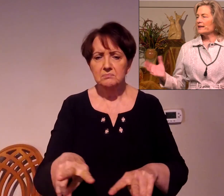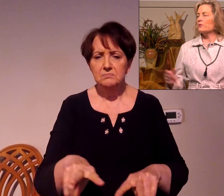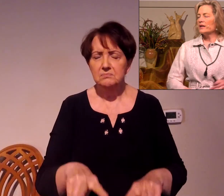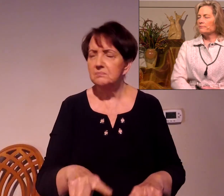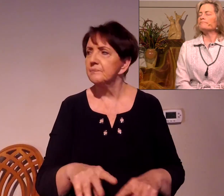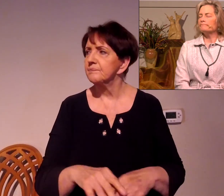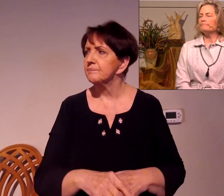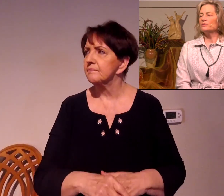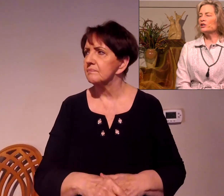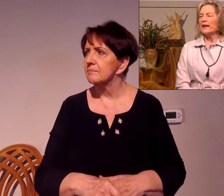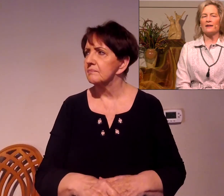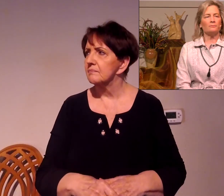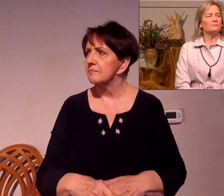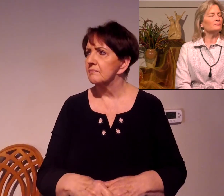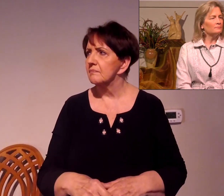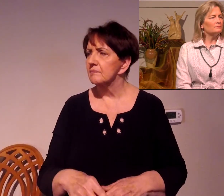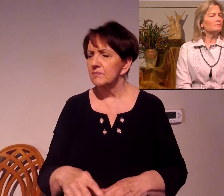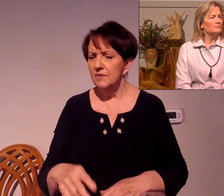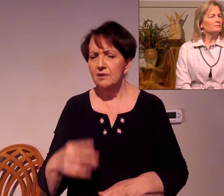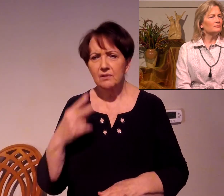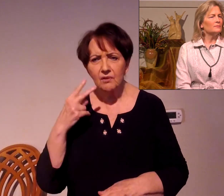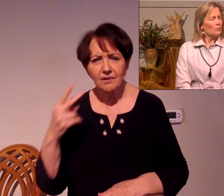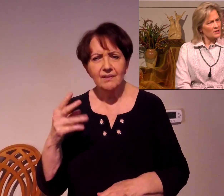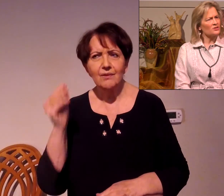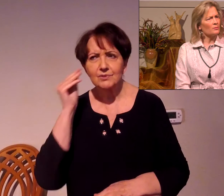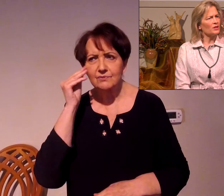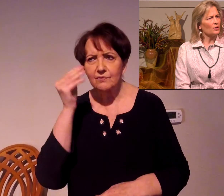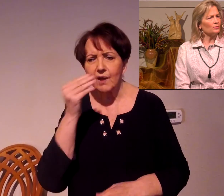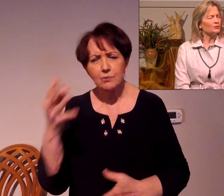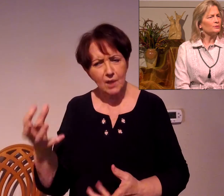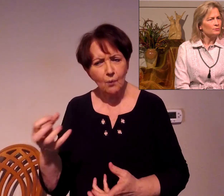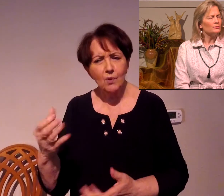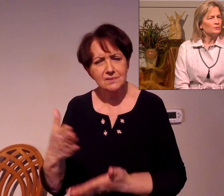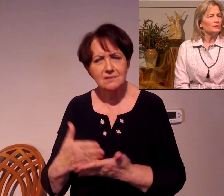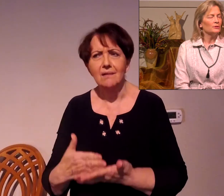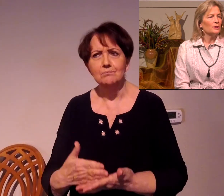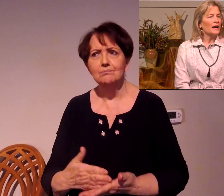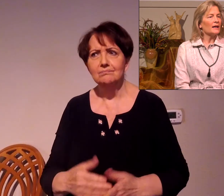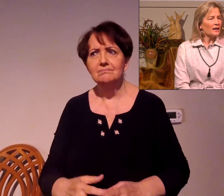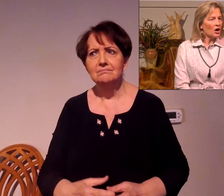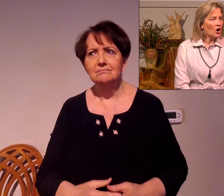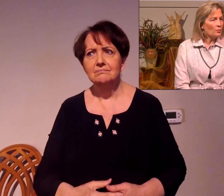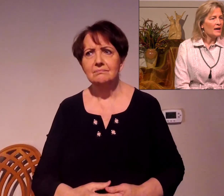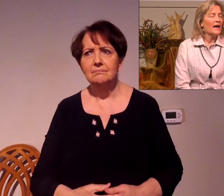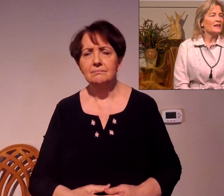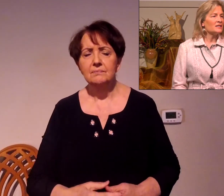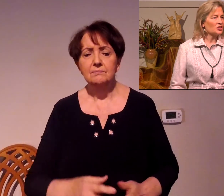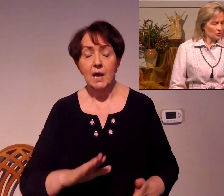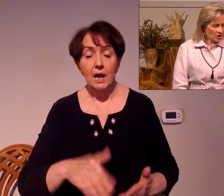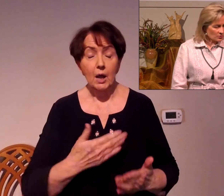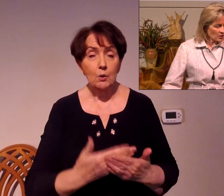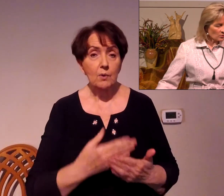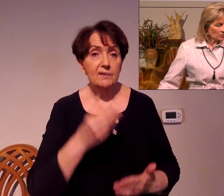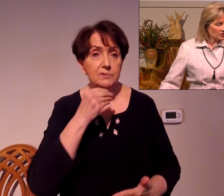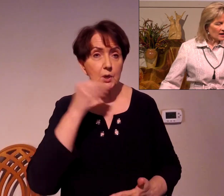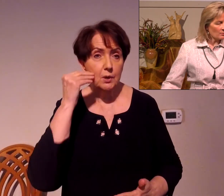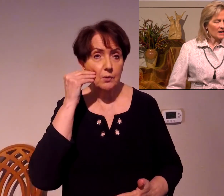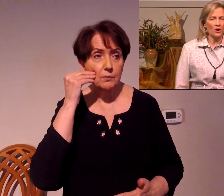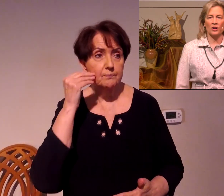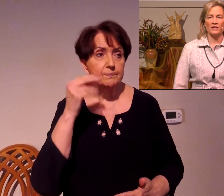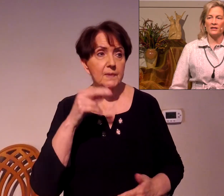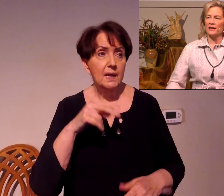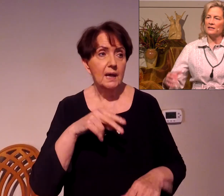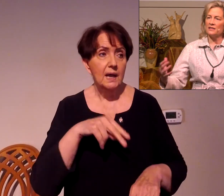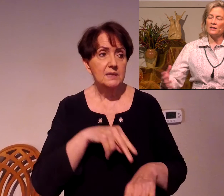that day, and I went, look at them. I want some of those. I got home, and I stood on a railroad tie